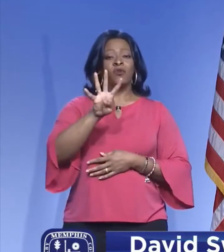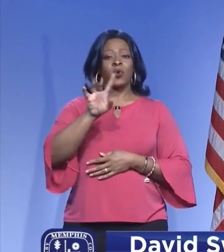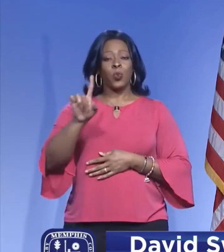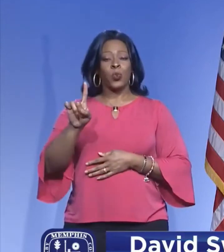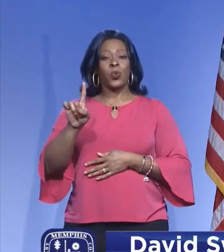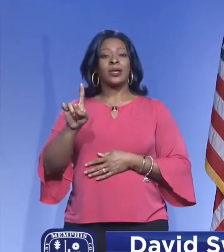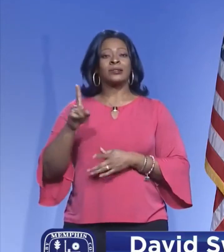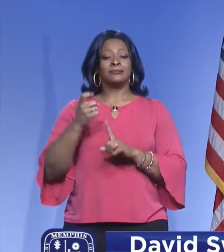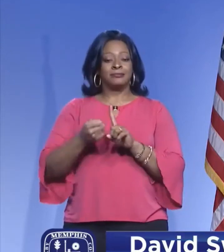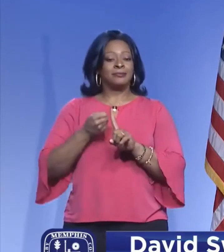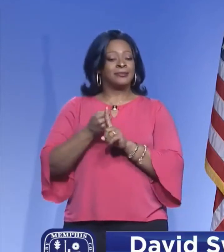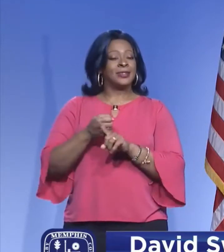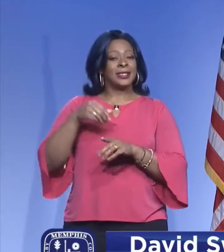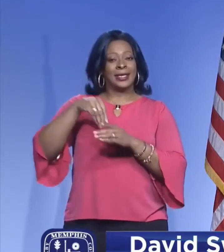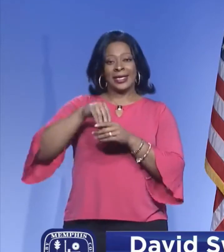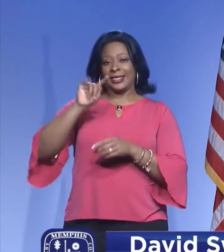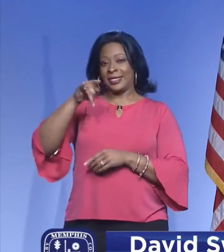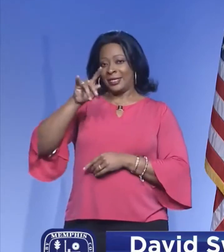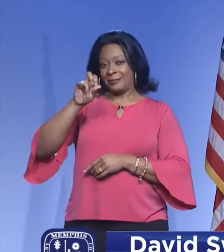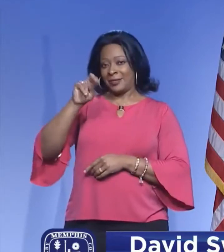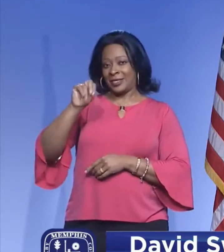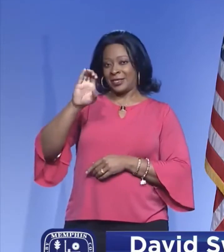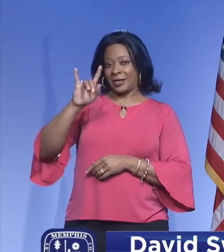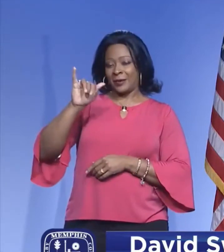cases diagnosed in Tipton County, Tennessee,